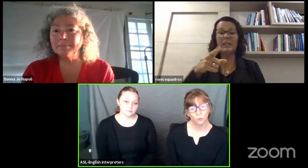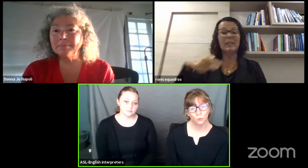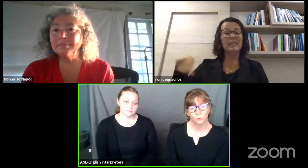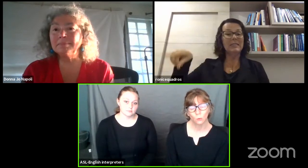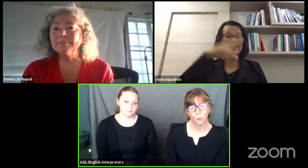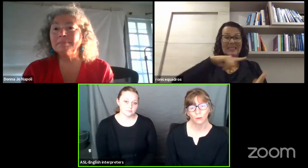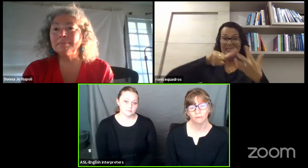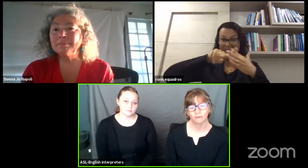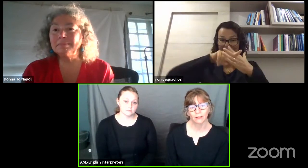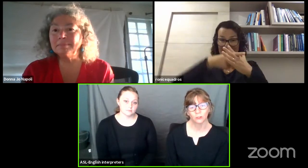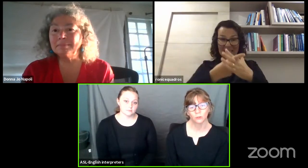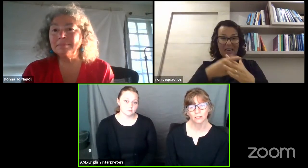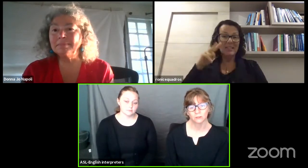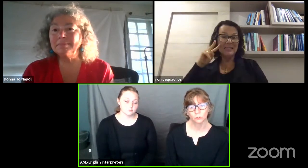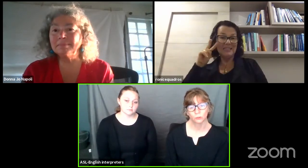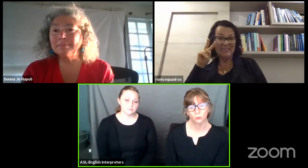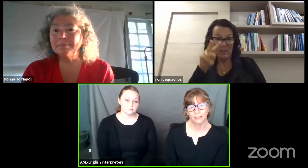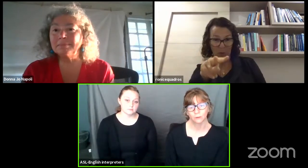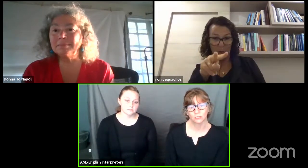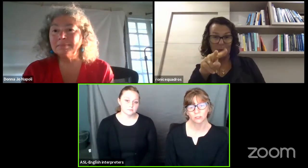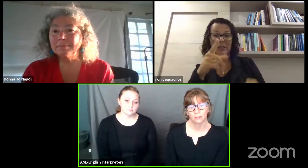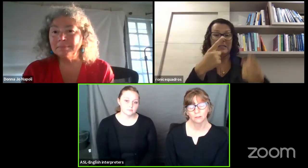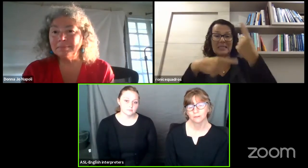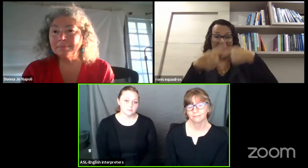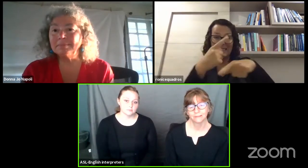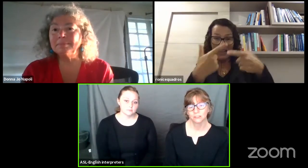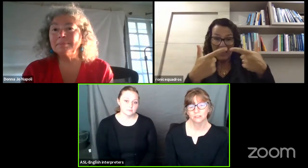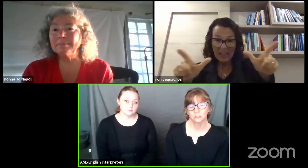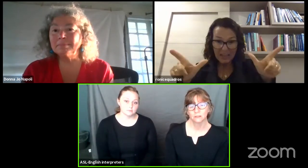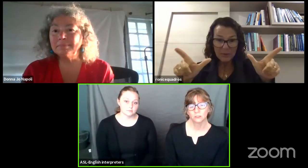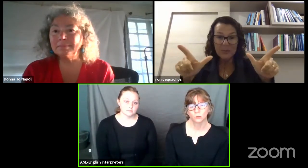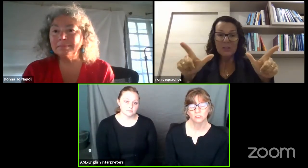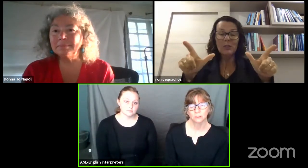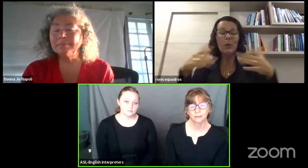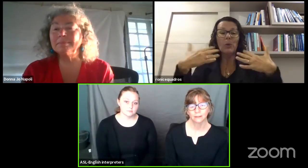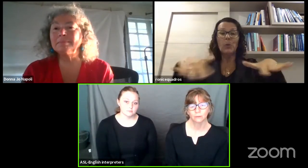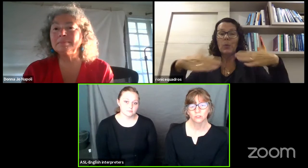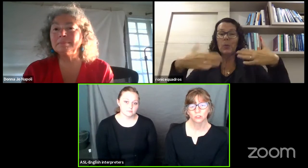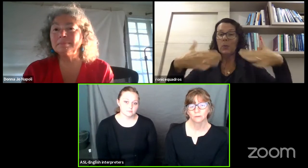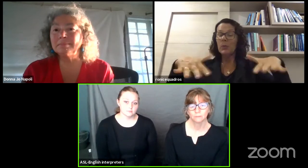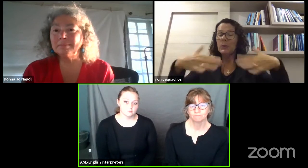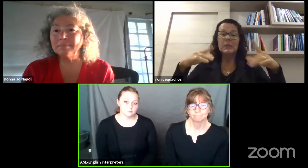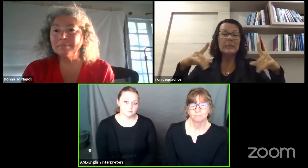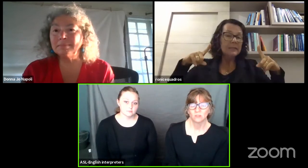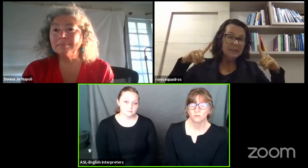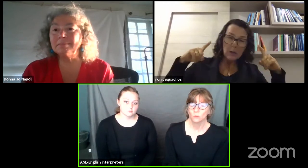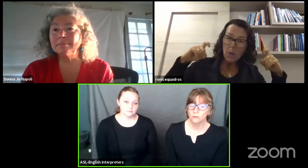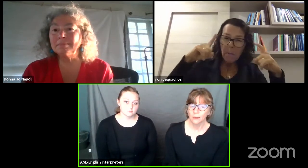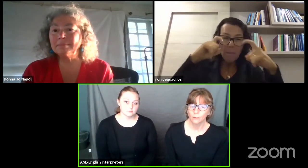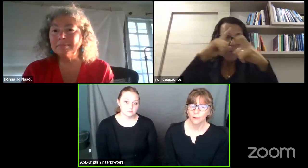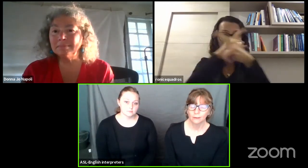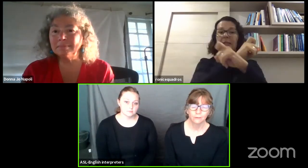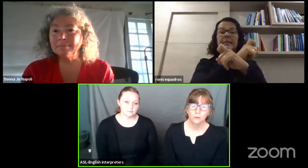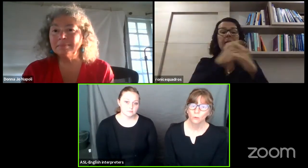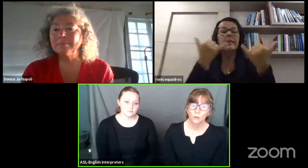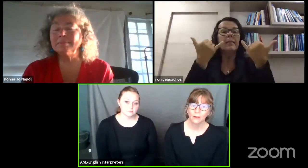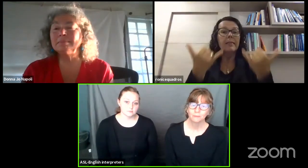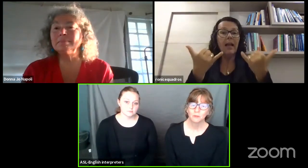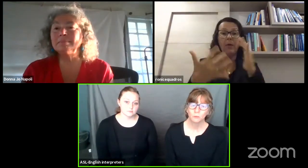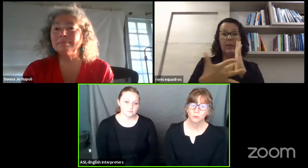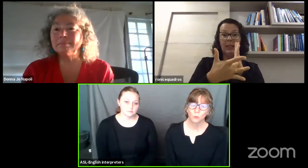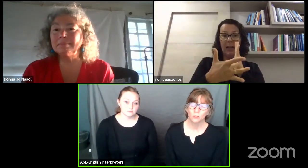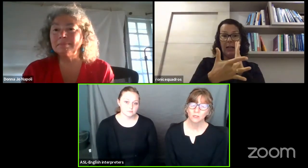equal to or valued as a true language. Just as soon as sign language is viewed that way, I don't